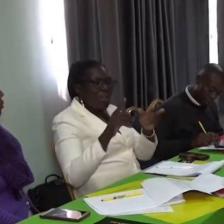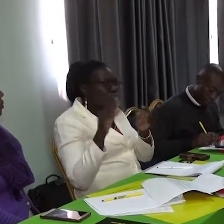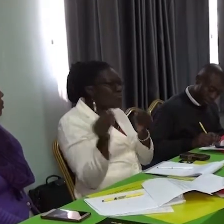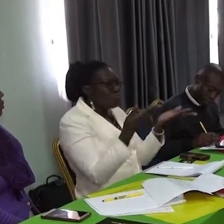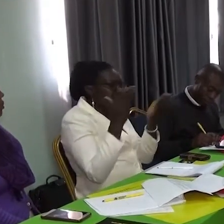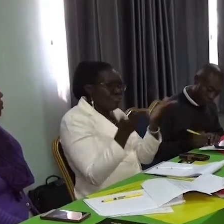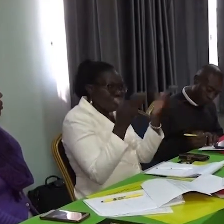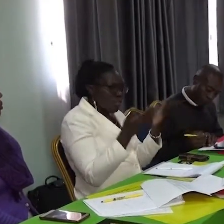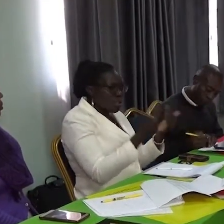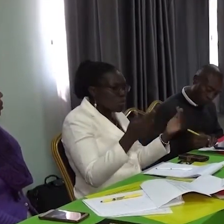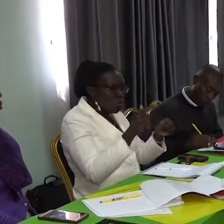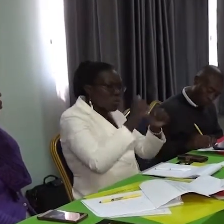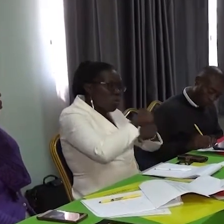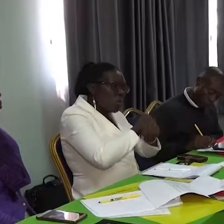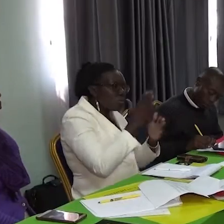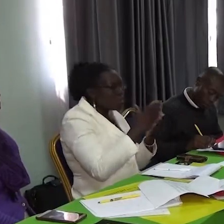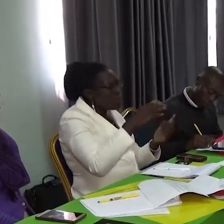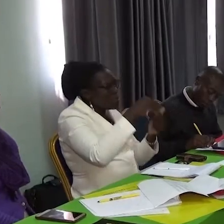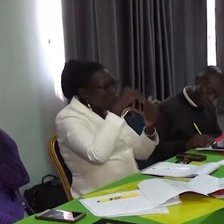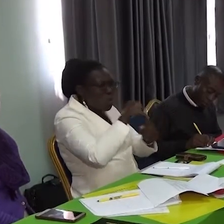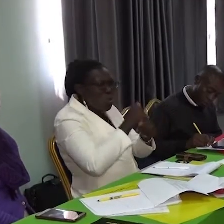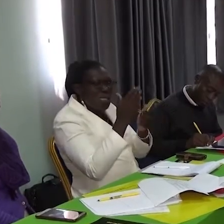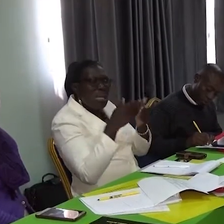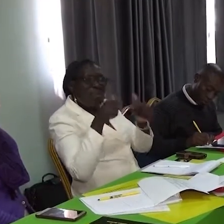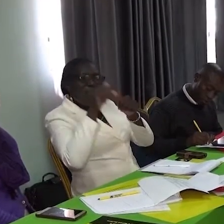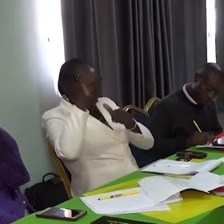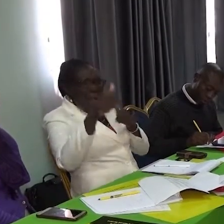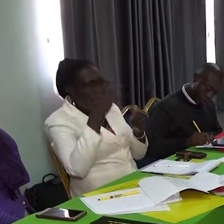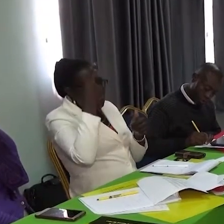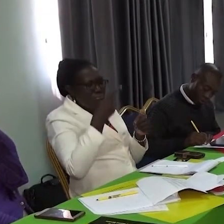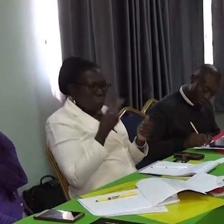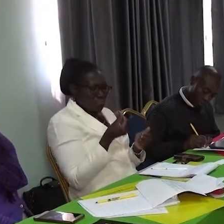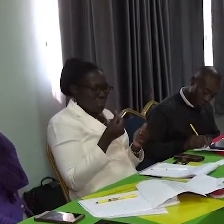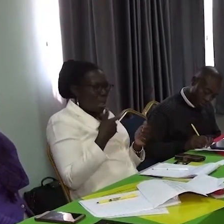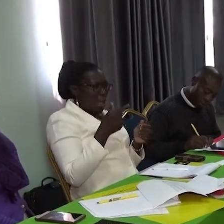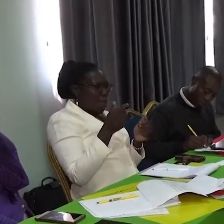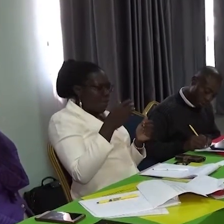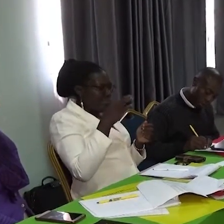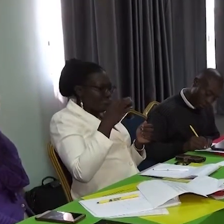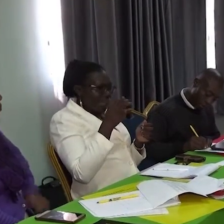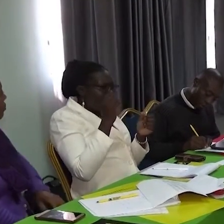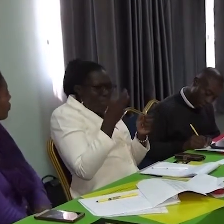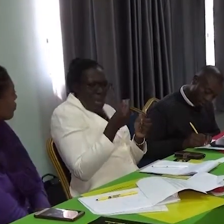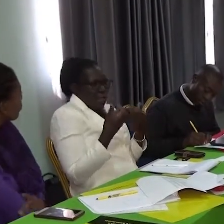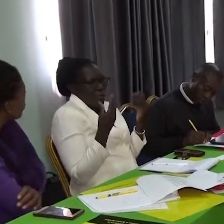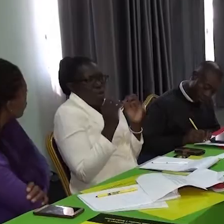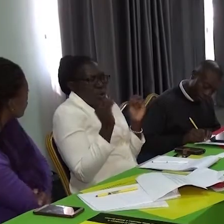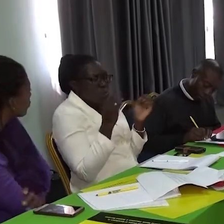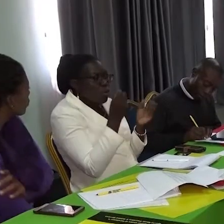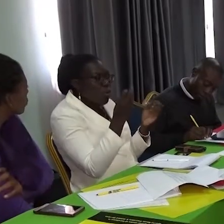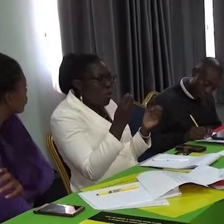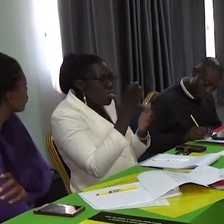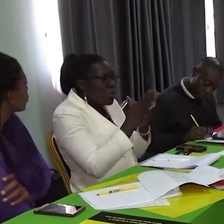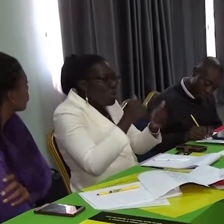But most of the deaf people were not able maybe to join. Some parents were